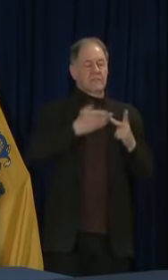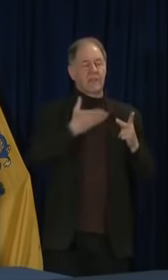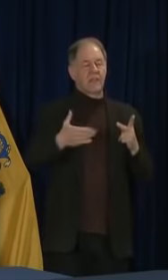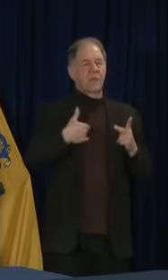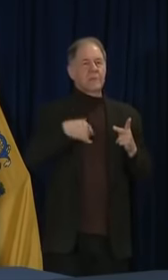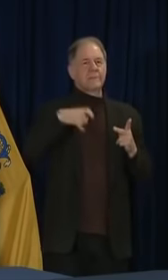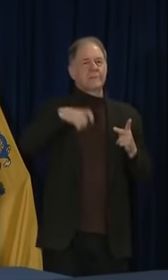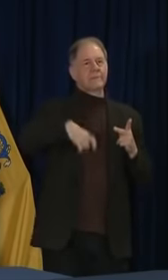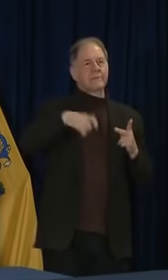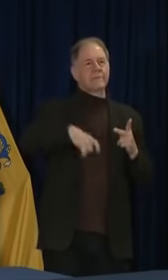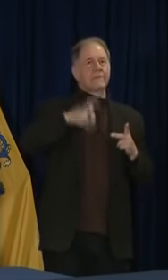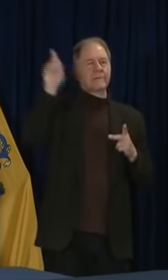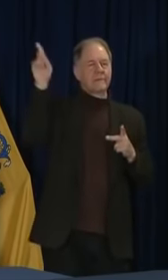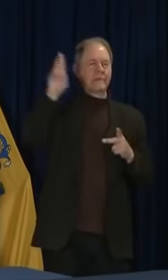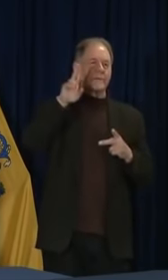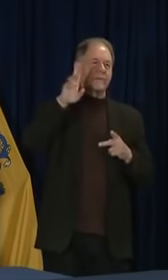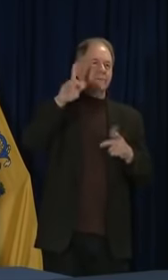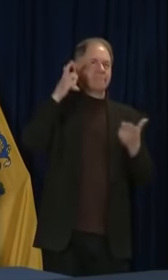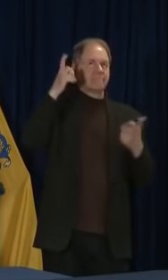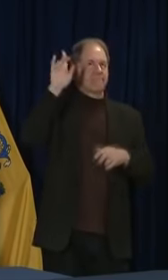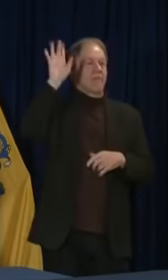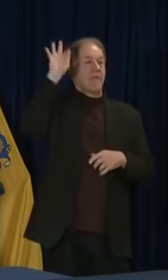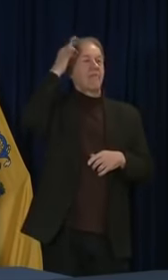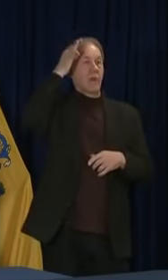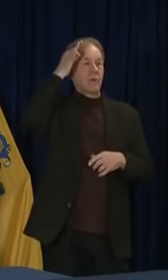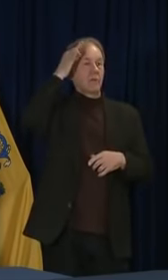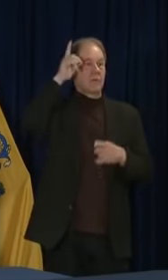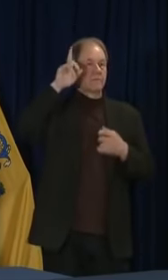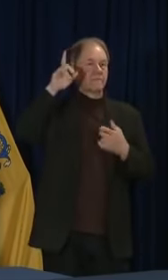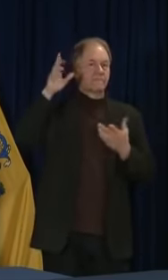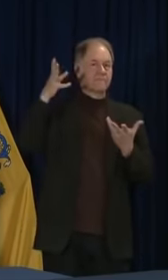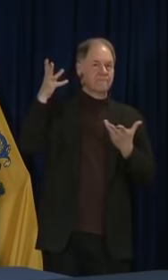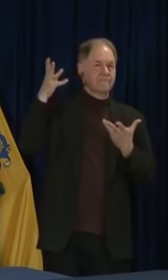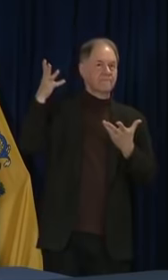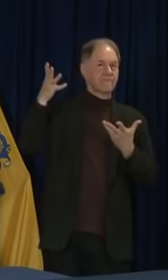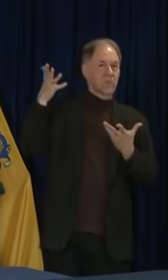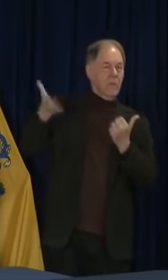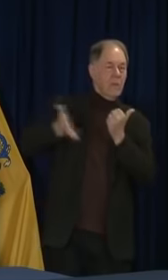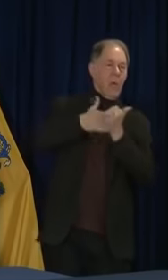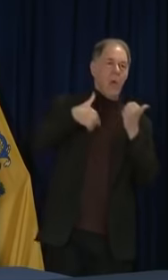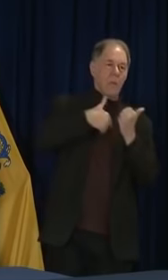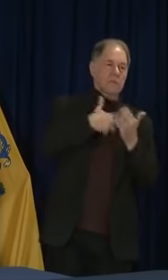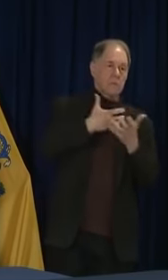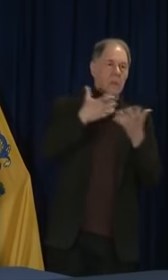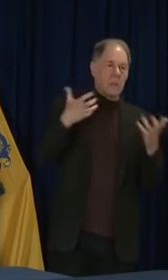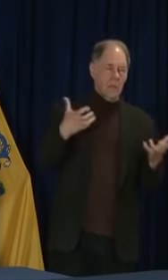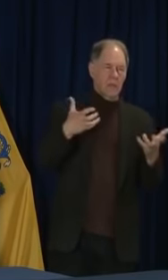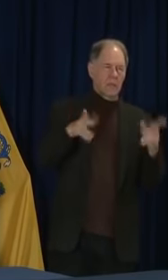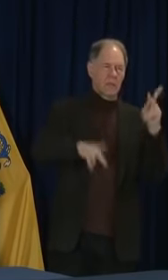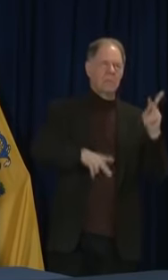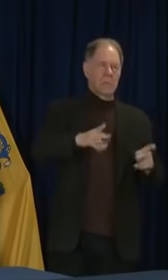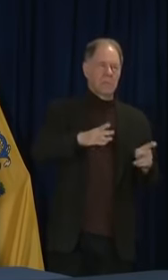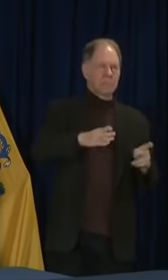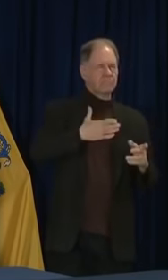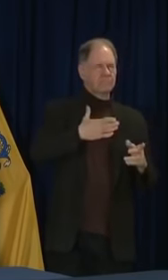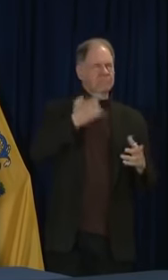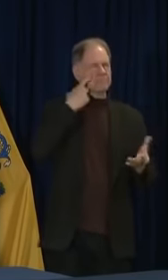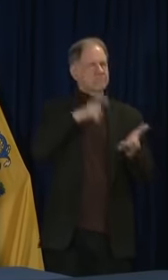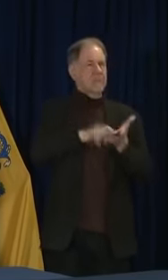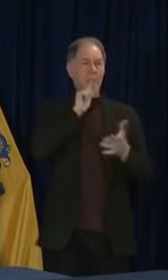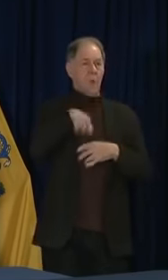going to need the federal government with us in a big way. And I think everybody recognizes that. And I don't mean just